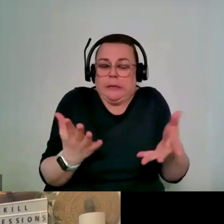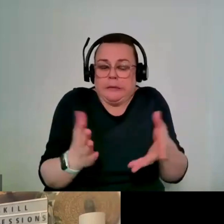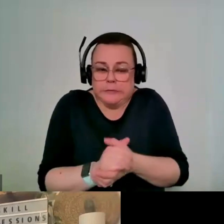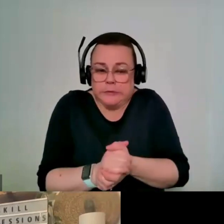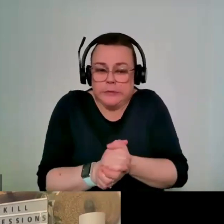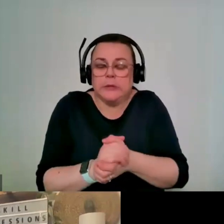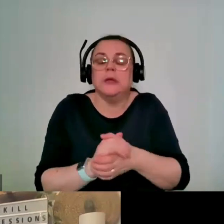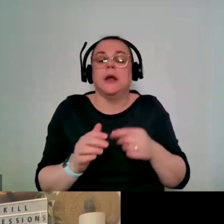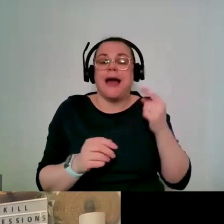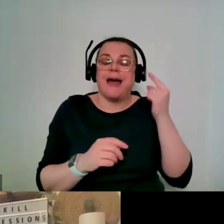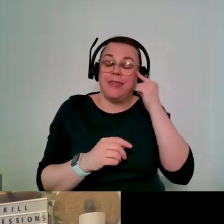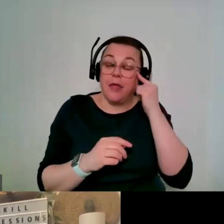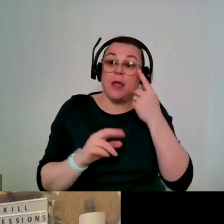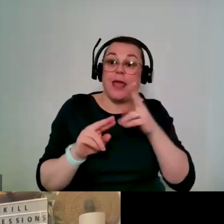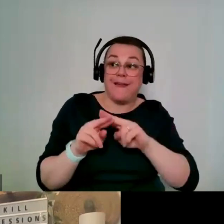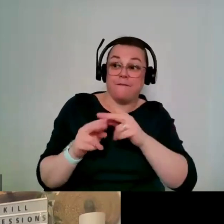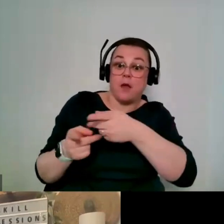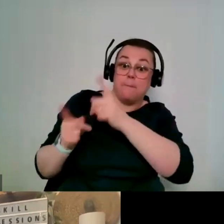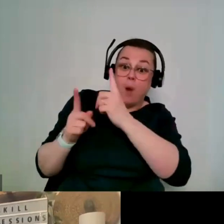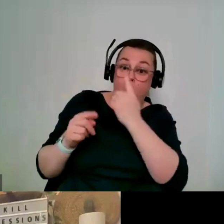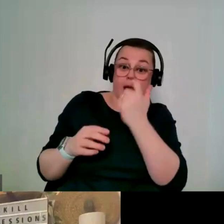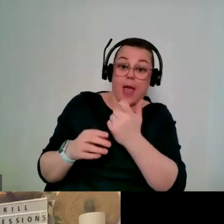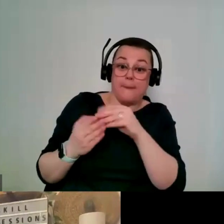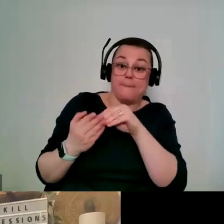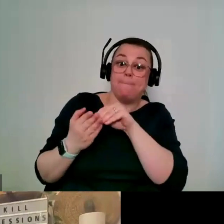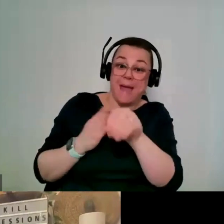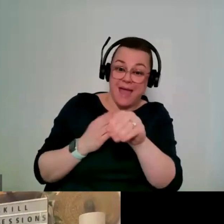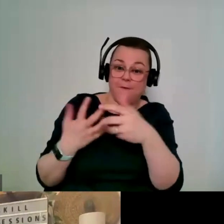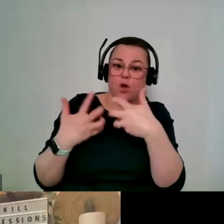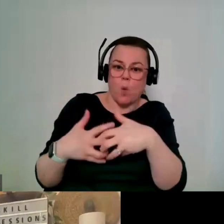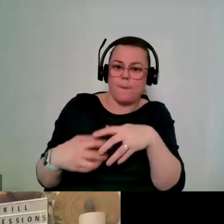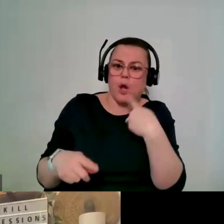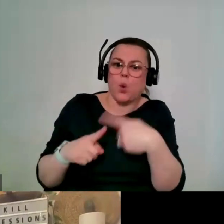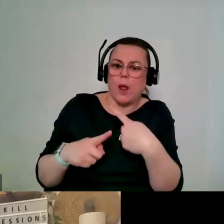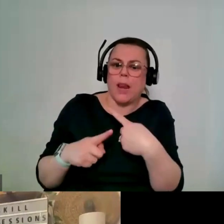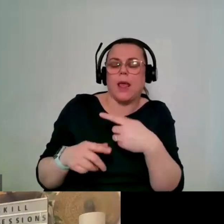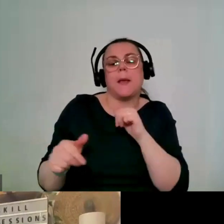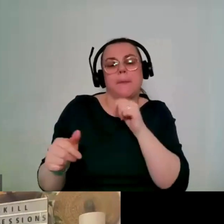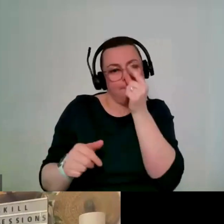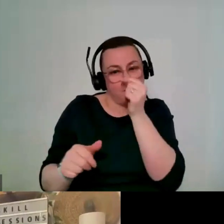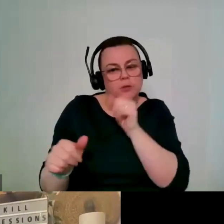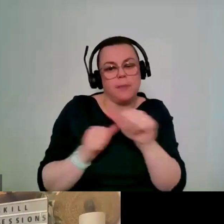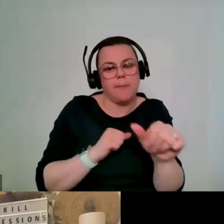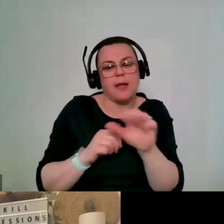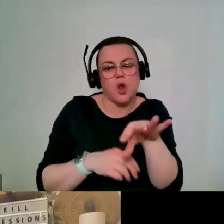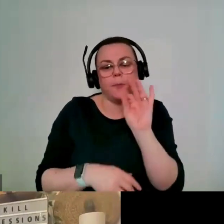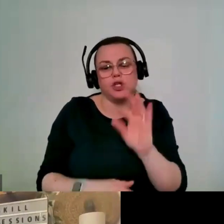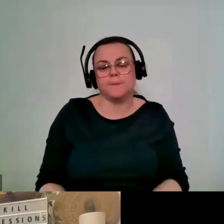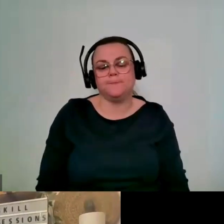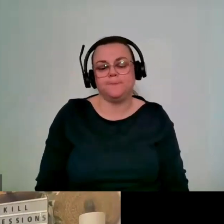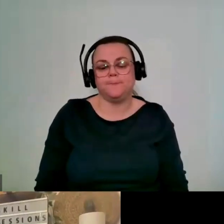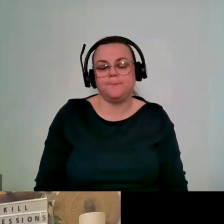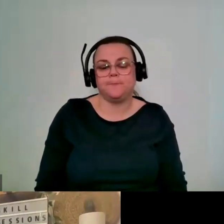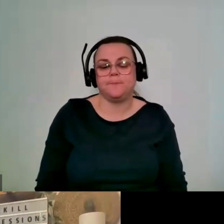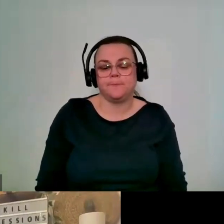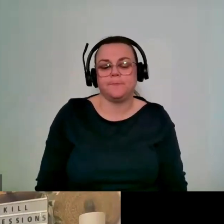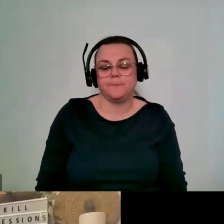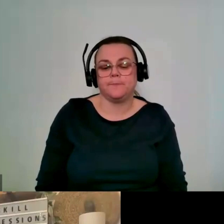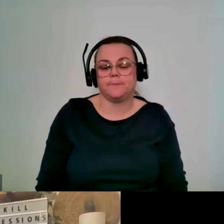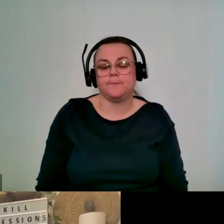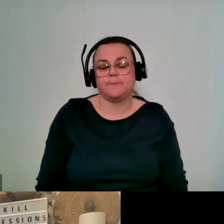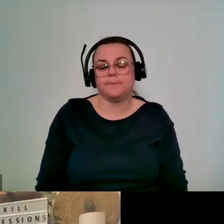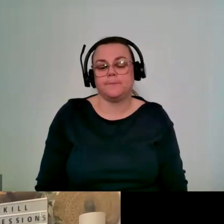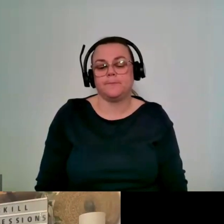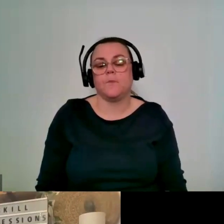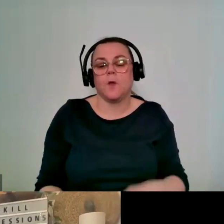I just think if the employer can actually pay for it quickly, I think that's probably the best option. It's certainly given